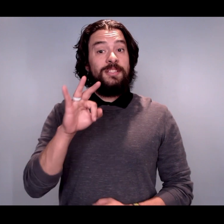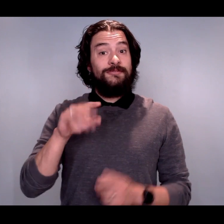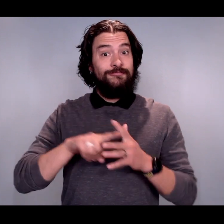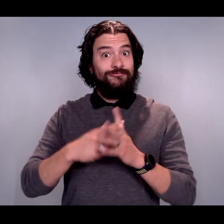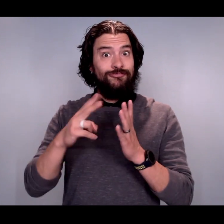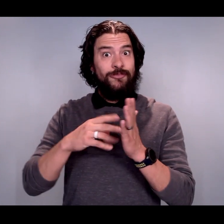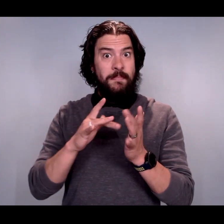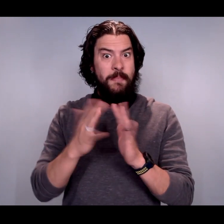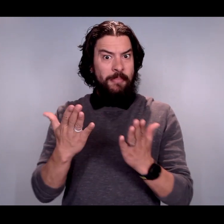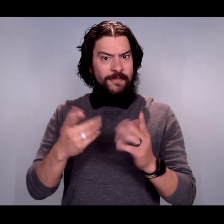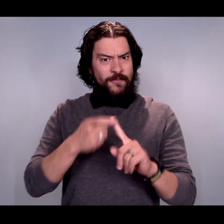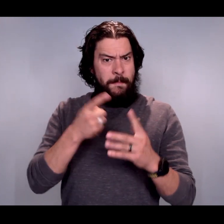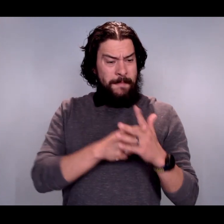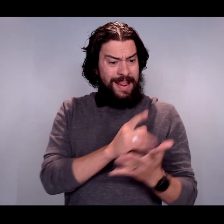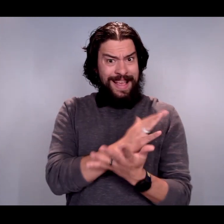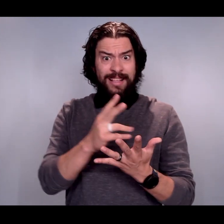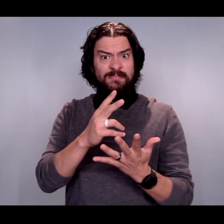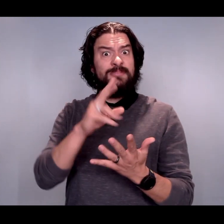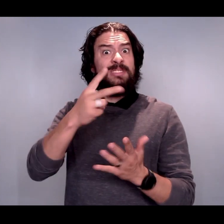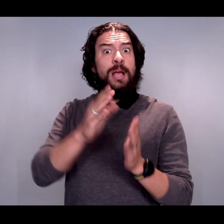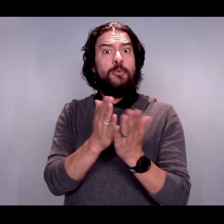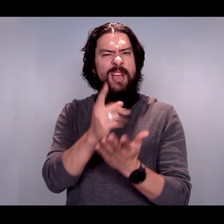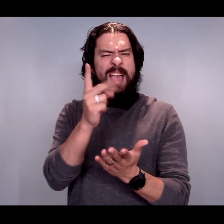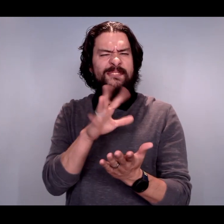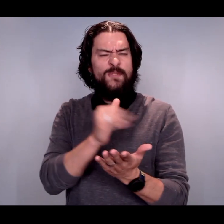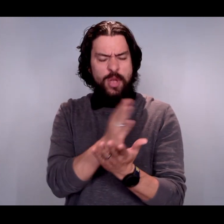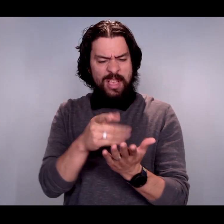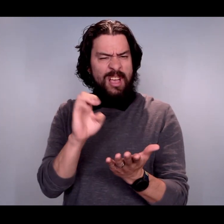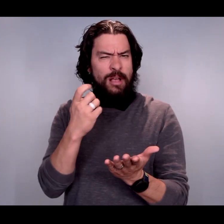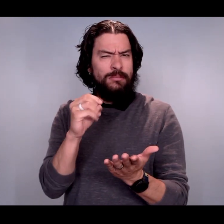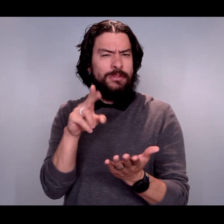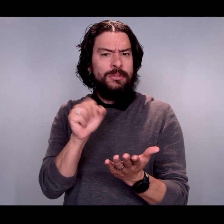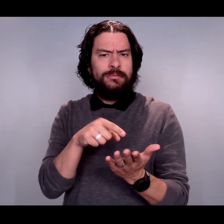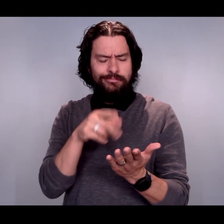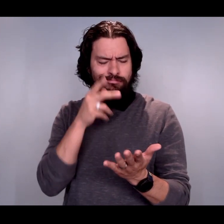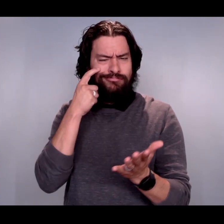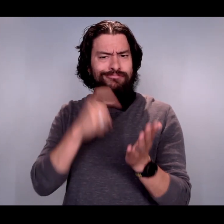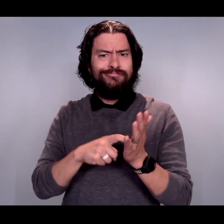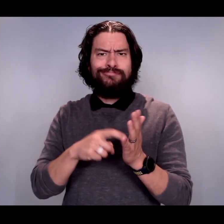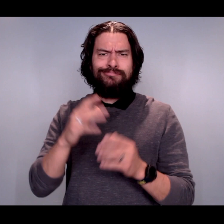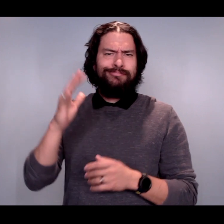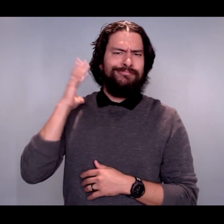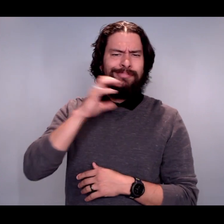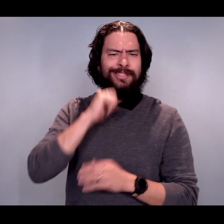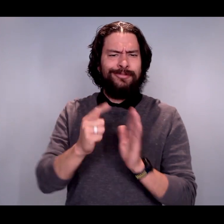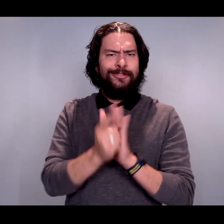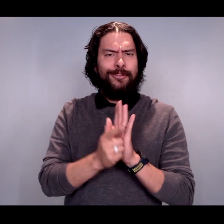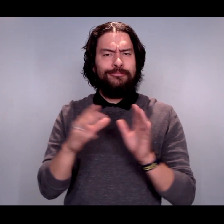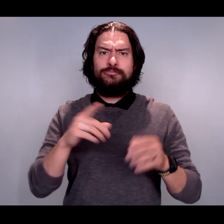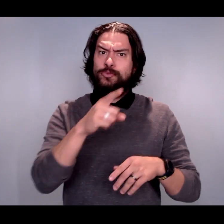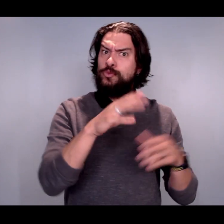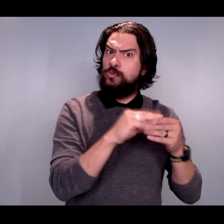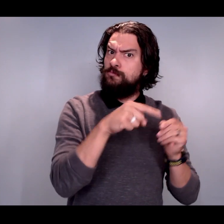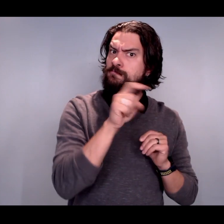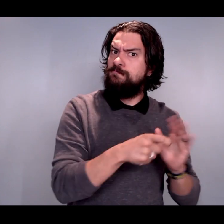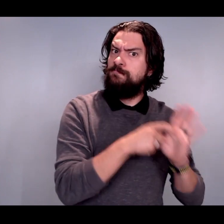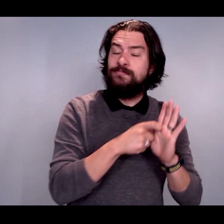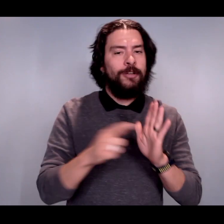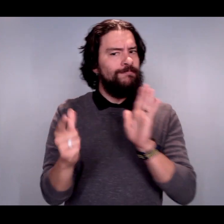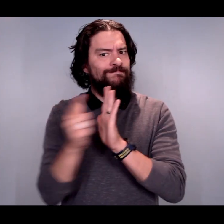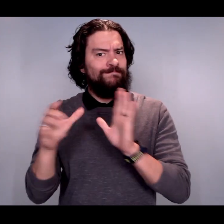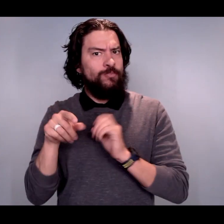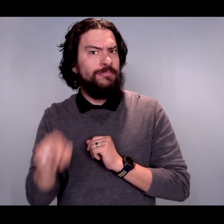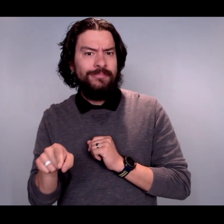If you start reading the Bible from the beginning, you'll get about halfway through the second book, Exodus, and you'll come to a bunch of ancient laws. Thou shalt